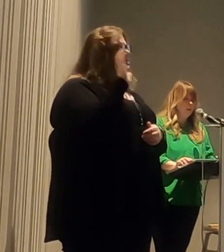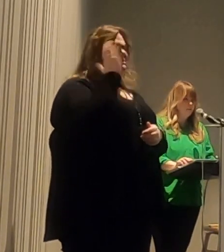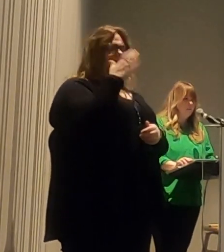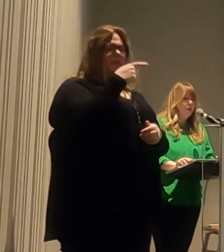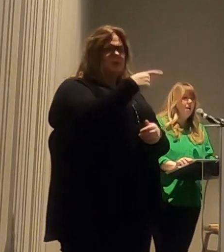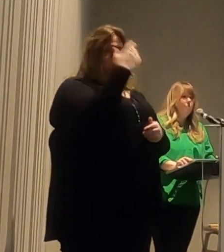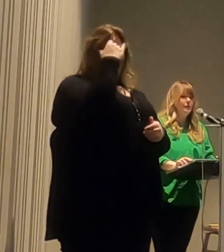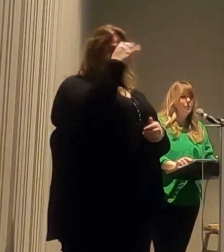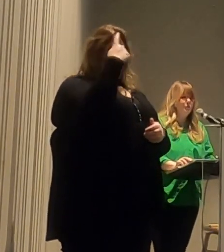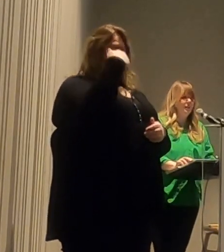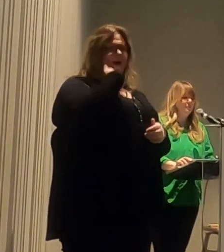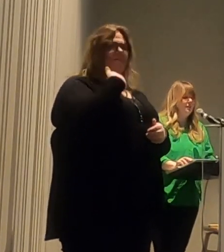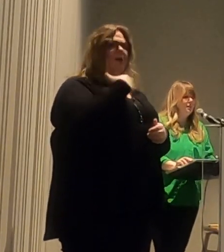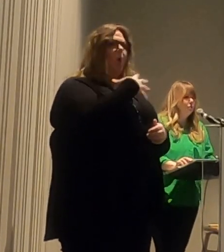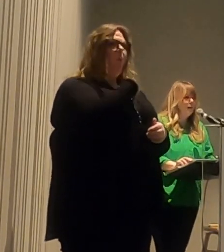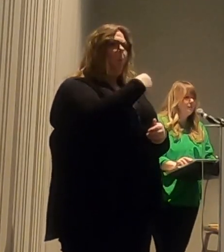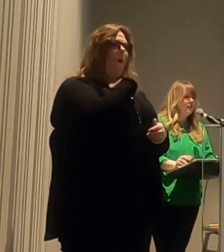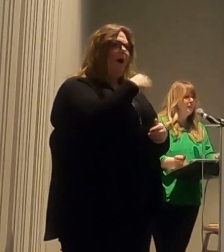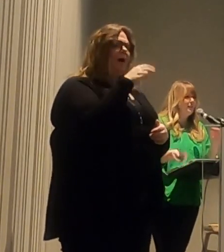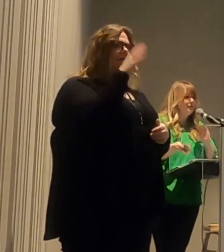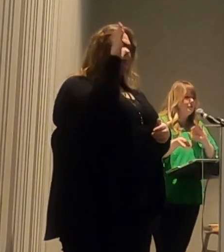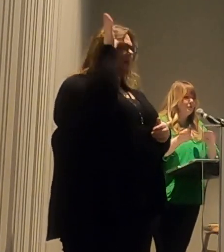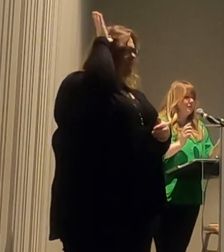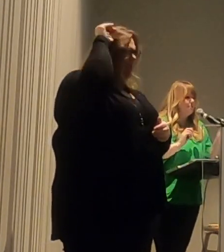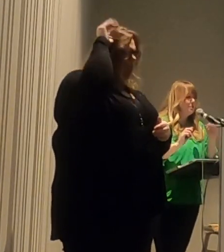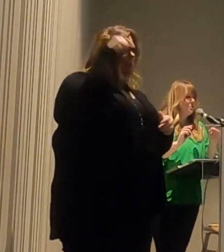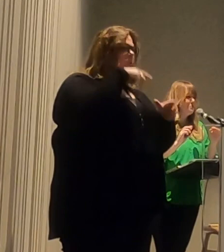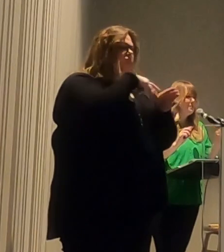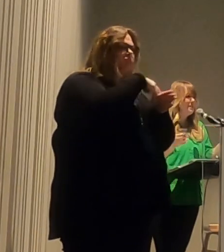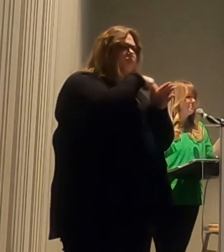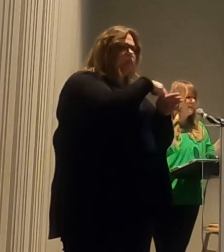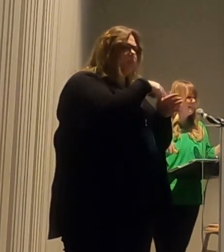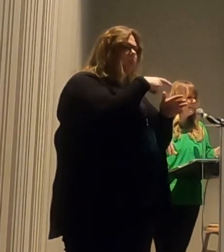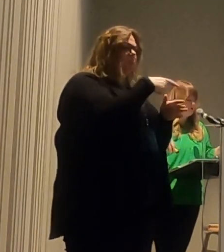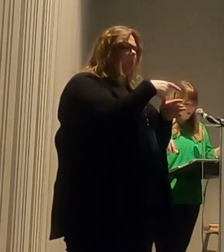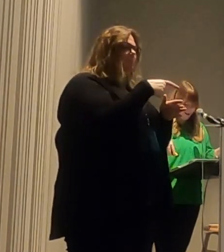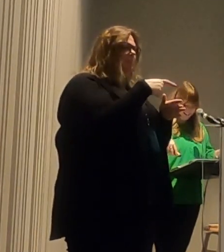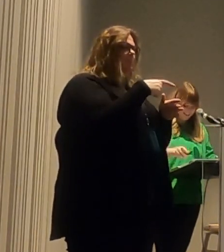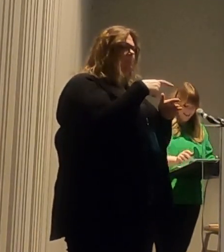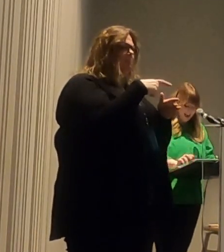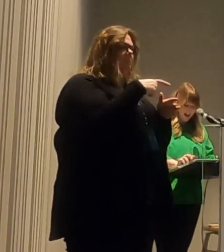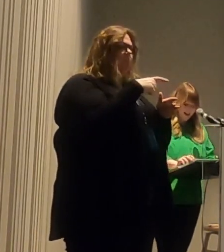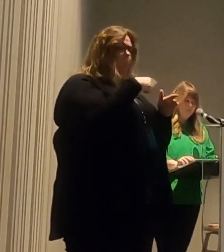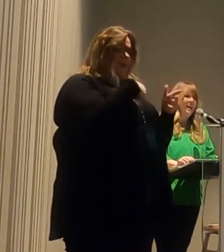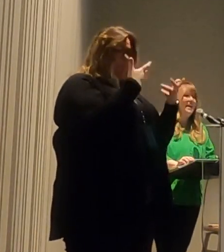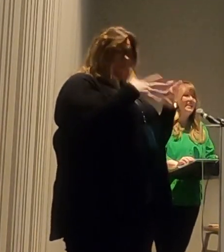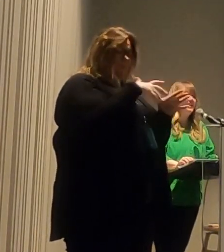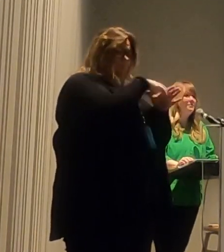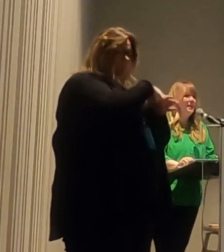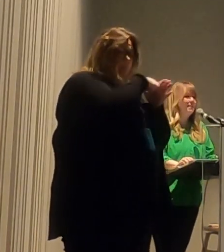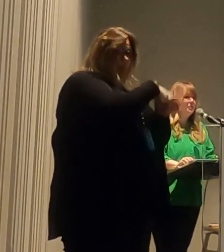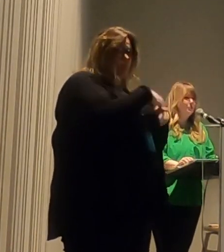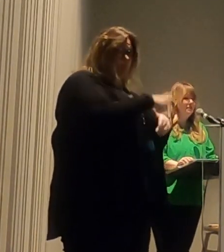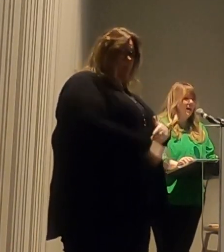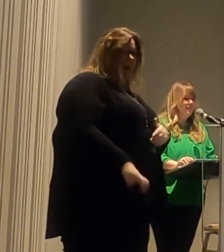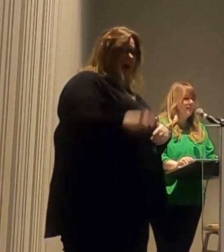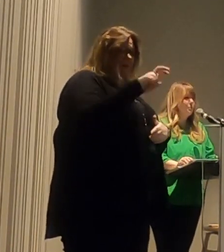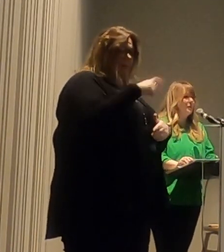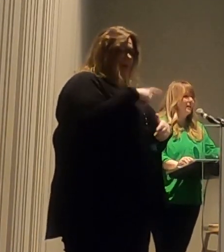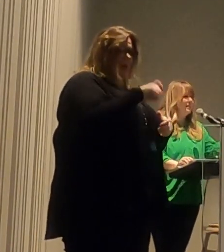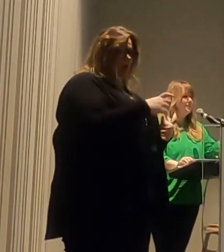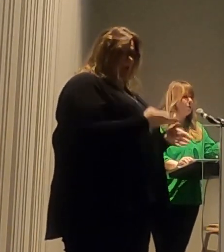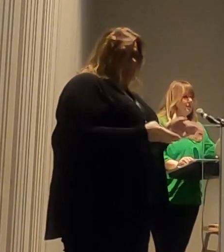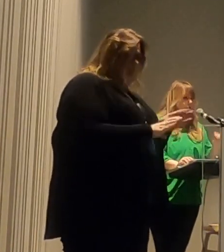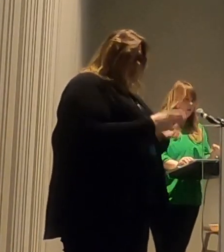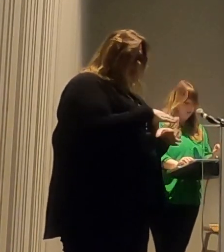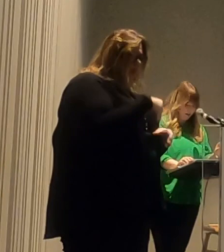distance with him, which when he was done traveling, he could fold up the mule and put it in his wallet. And then he would have to revive it